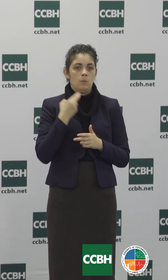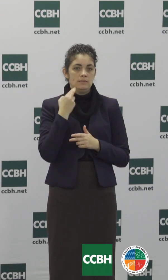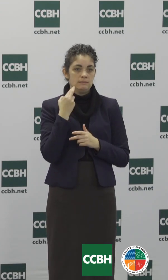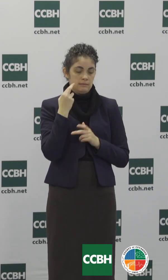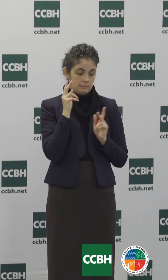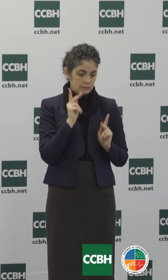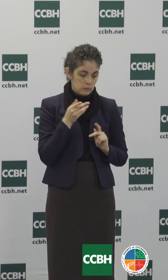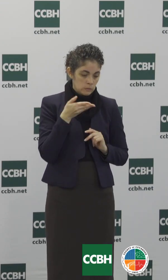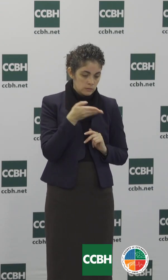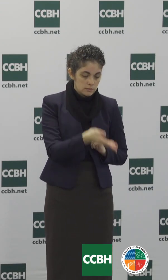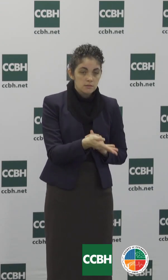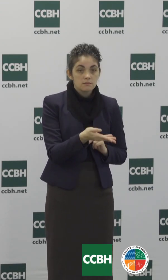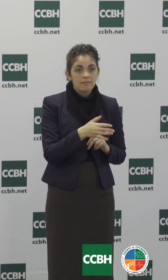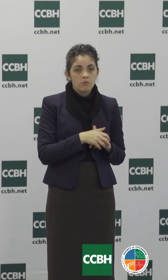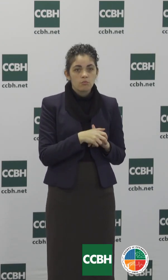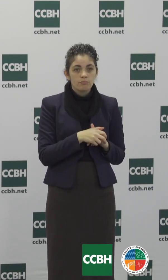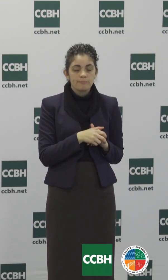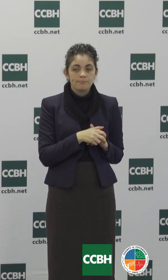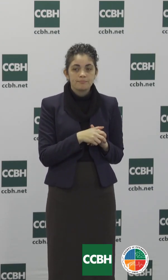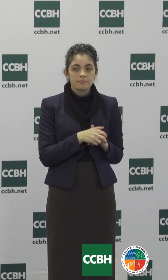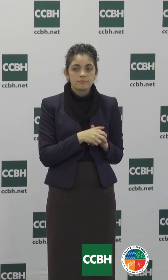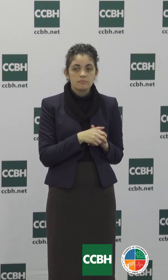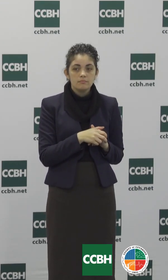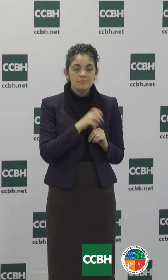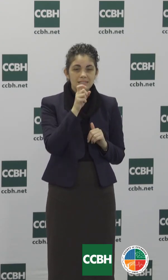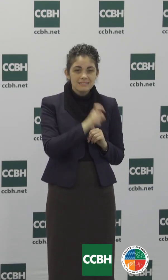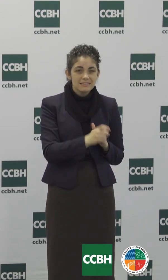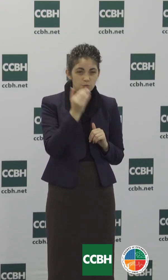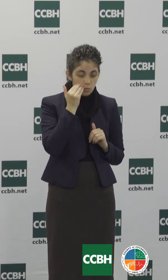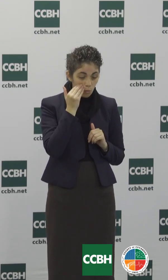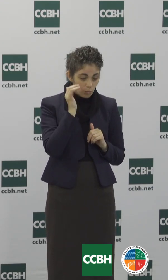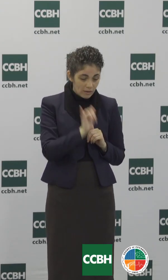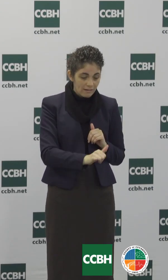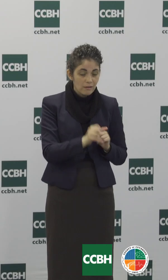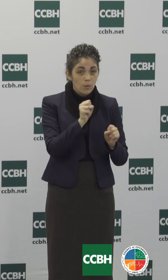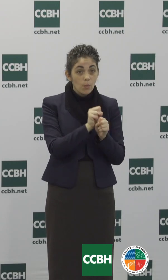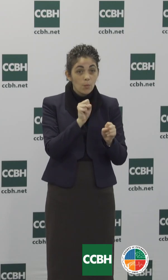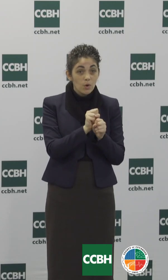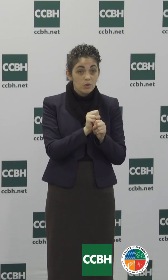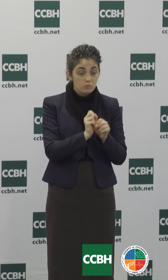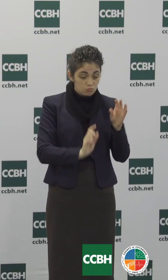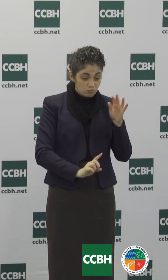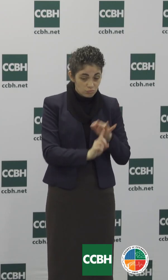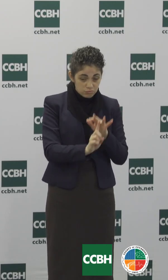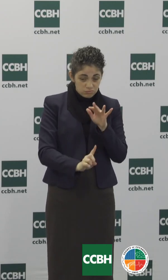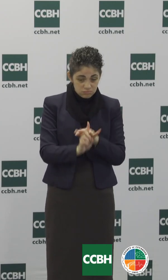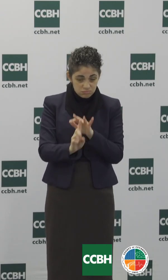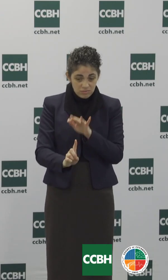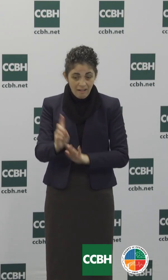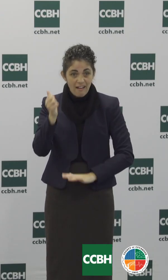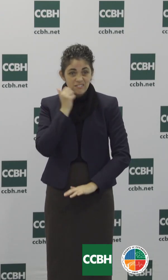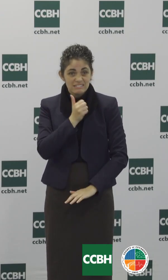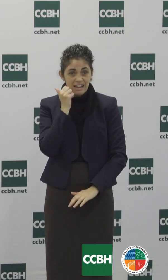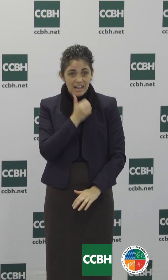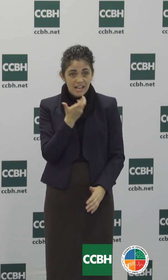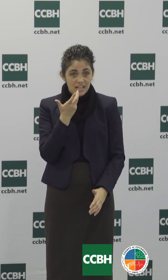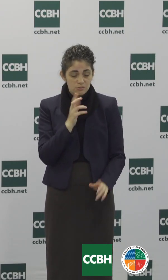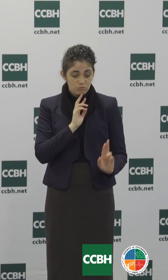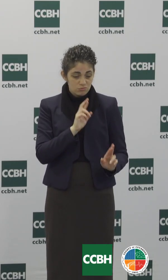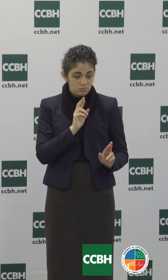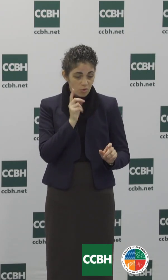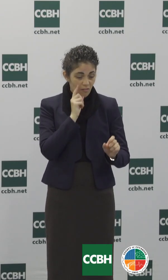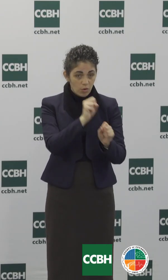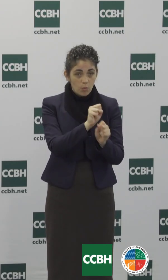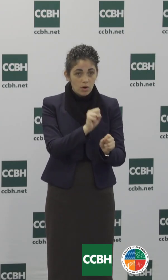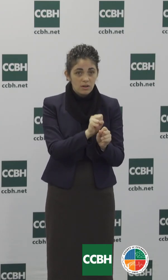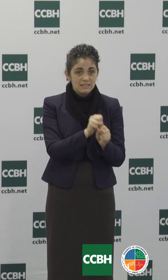those facilities. And we need to recognize that. And the workers that are coming in every day and continue to come in every day to respond